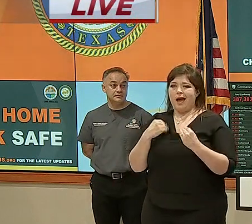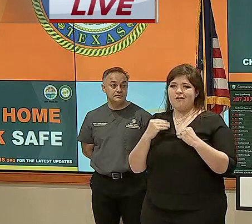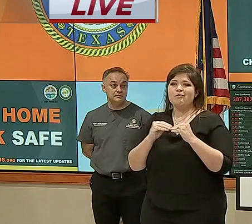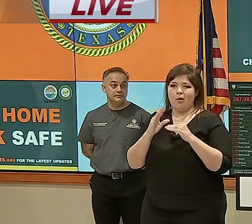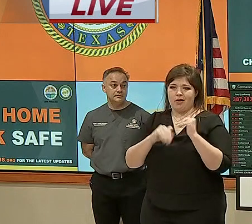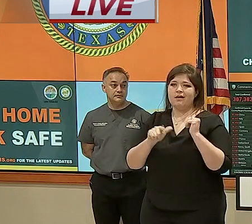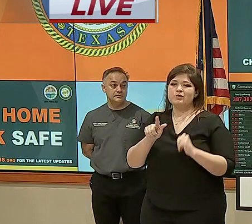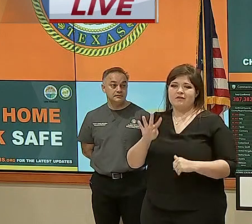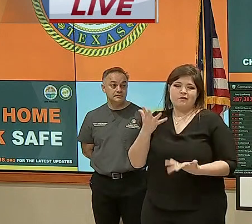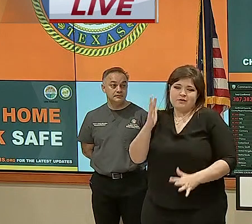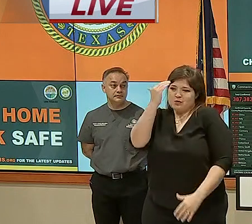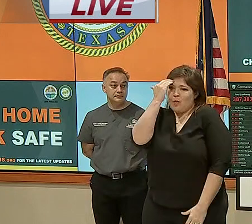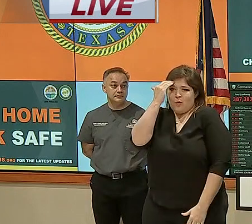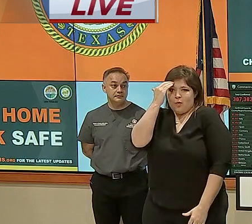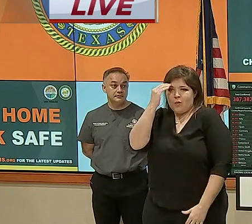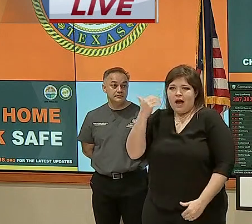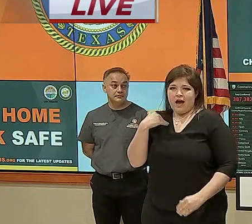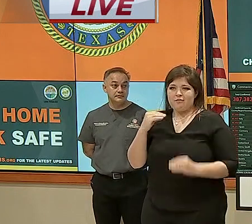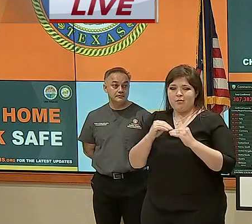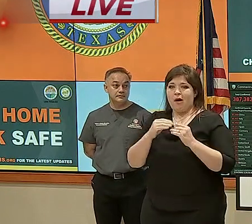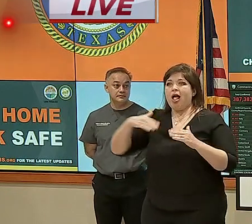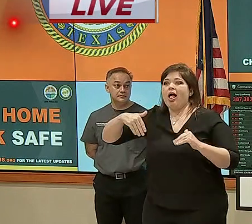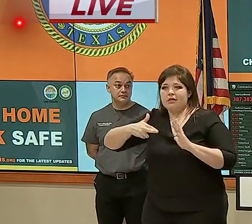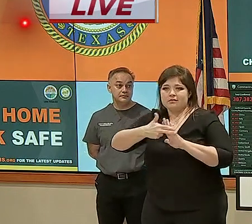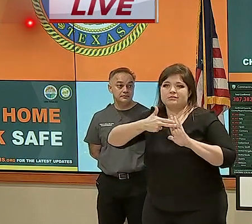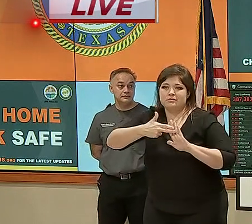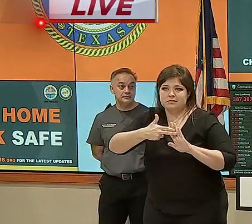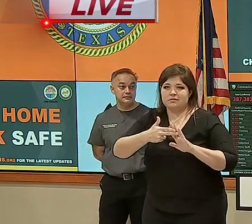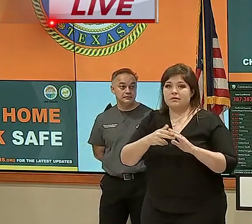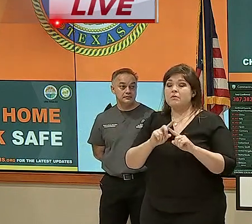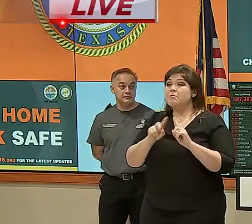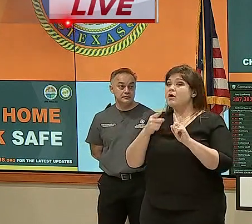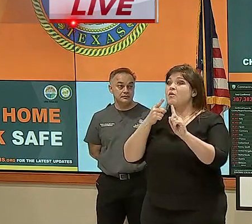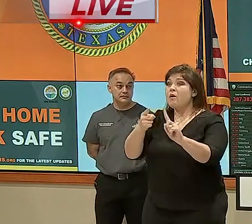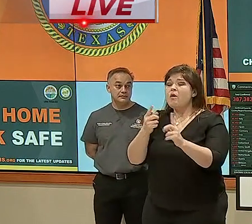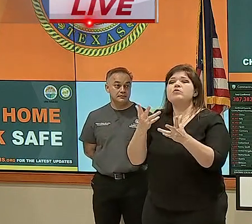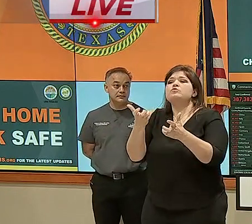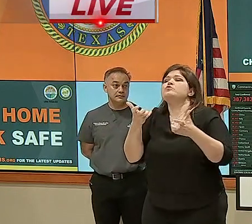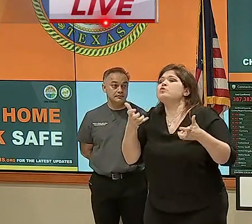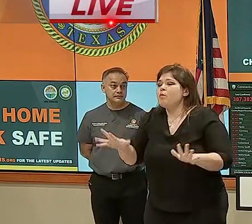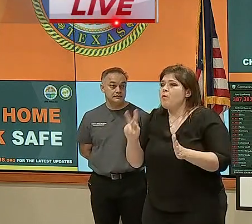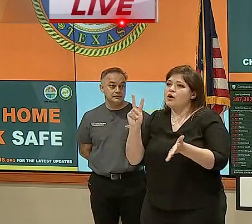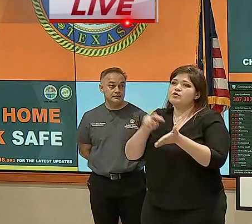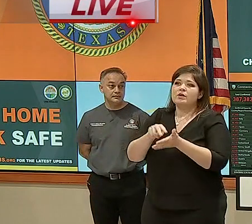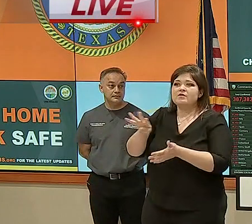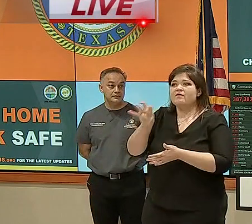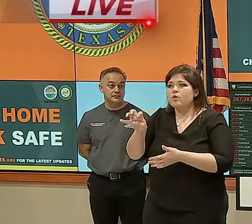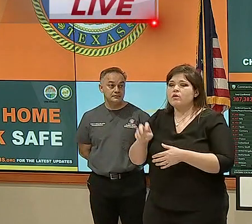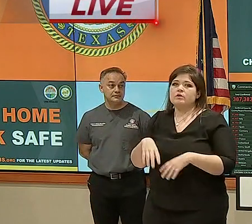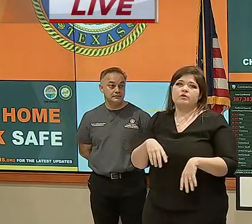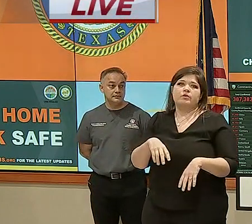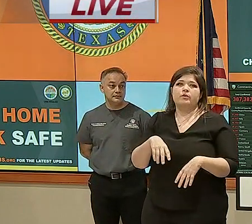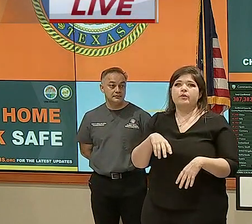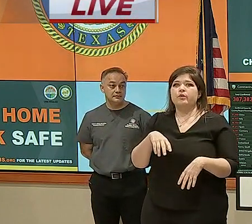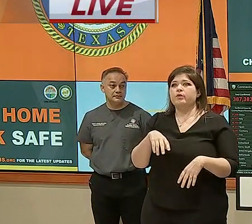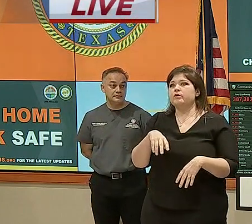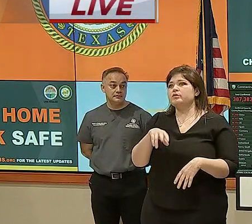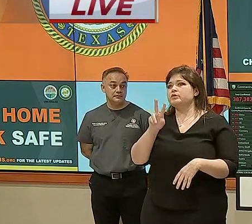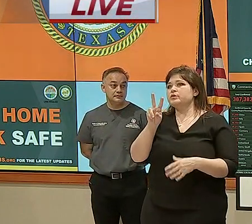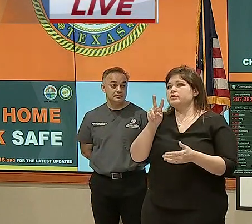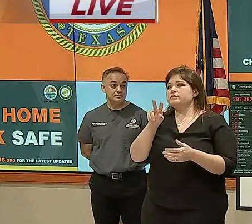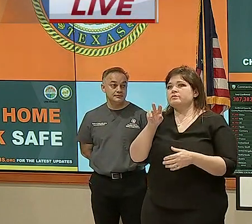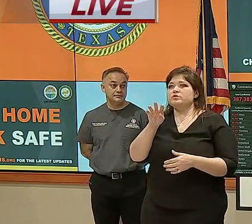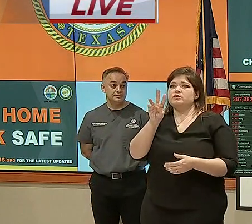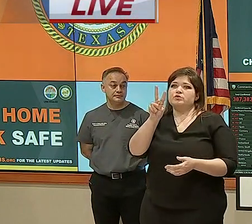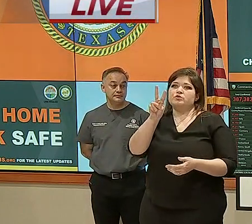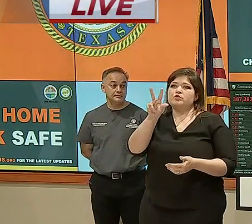that we are taking is so in the city of Houston, we don't have 2,400 cases or 24,000 cases. And the best time